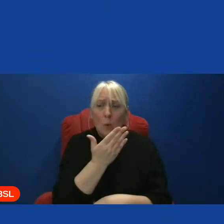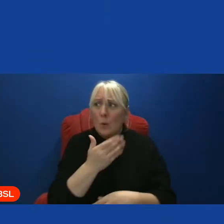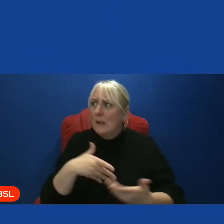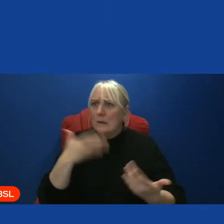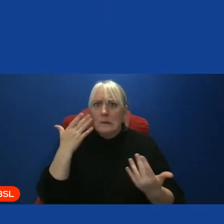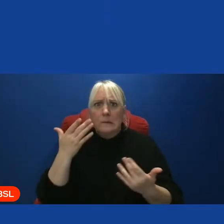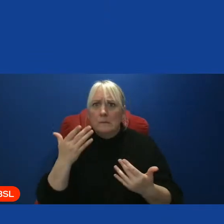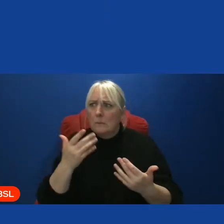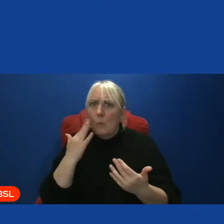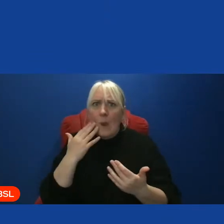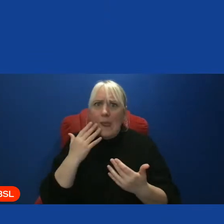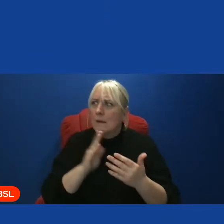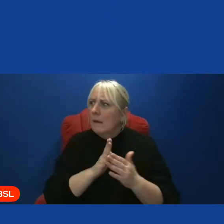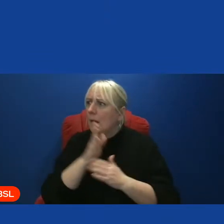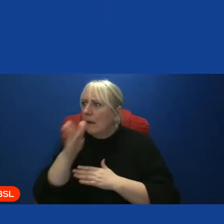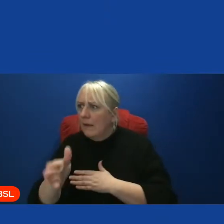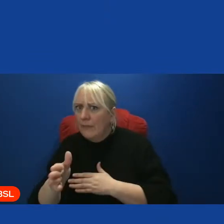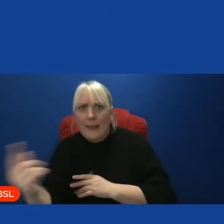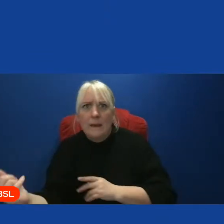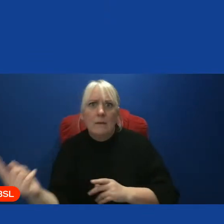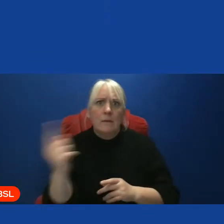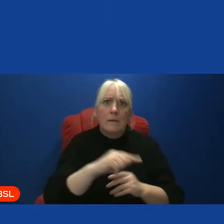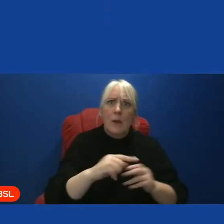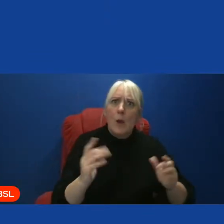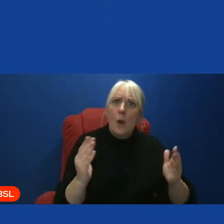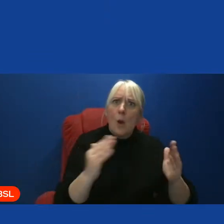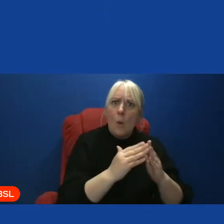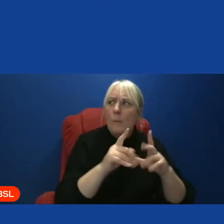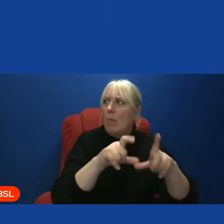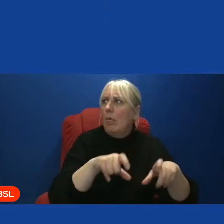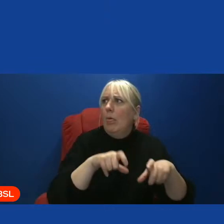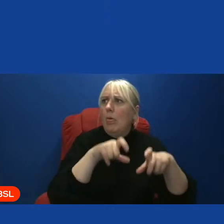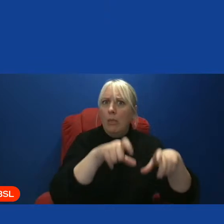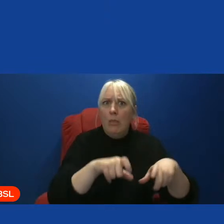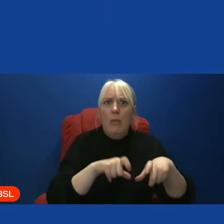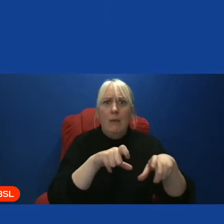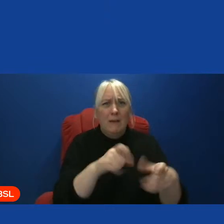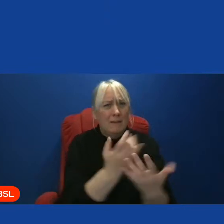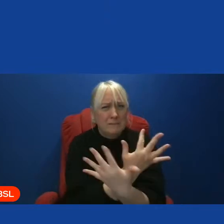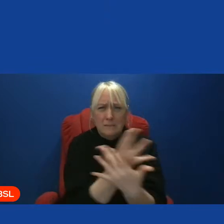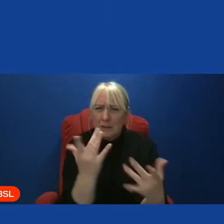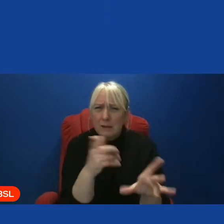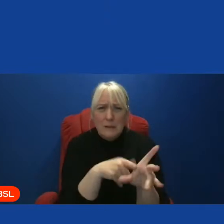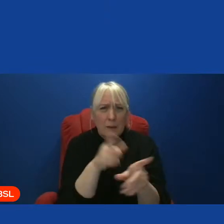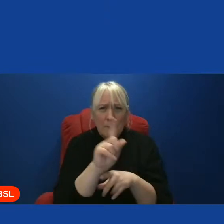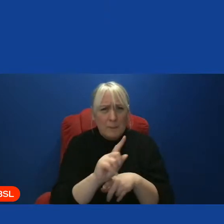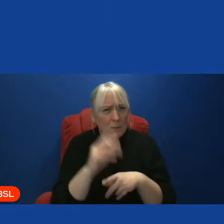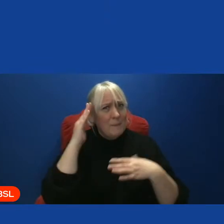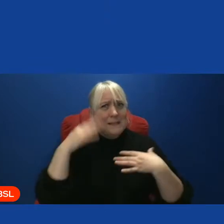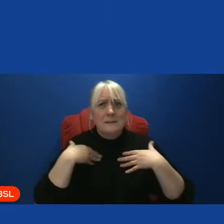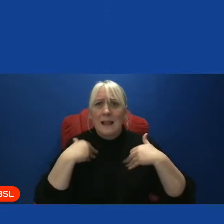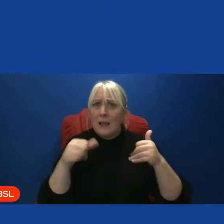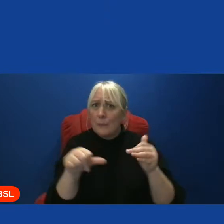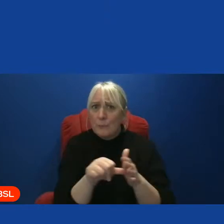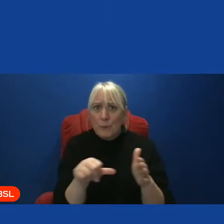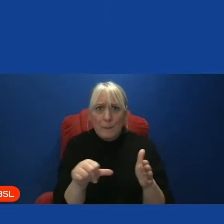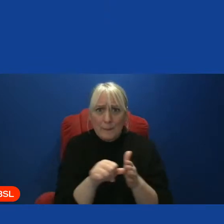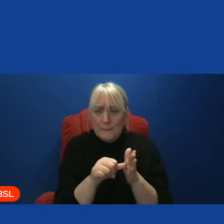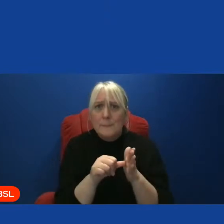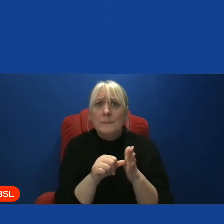again. No wonder so many young people have mental health problems, and the mental